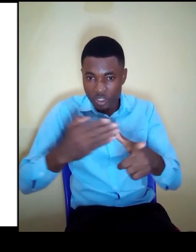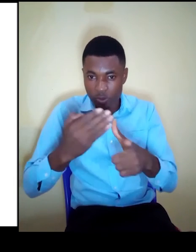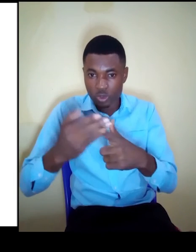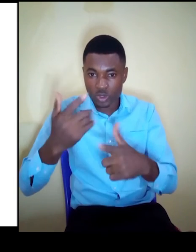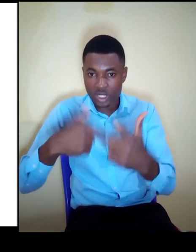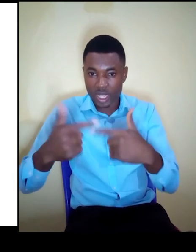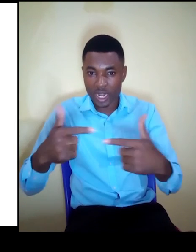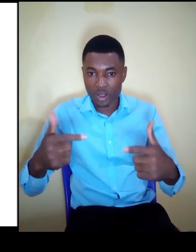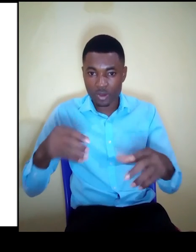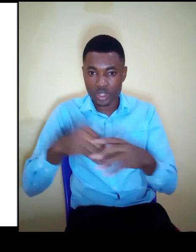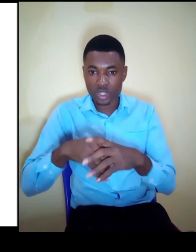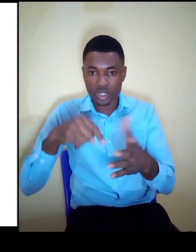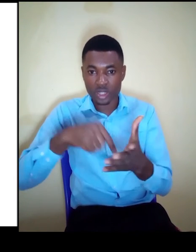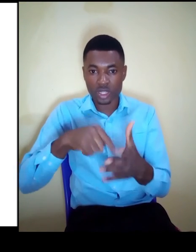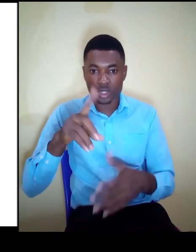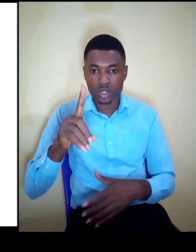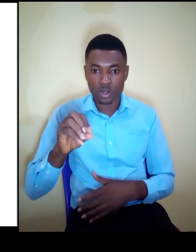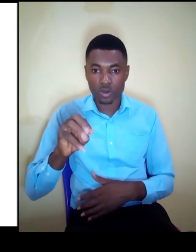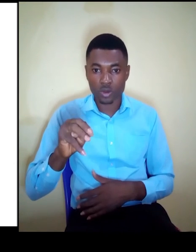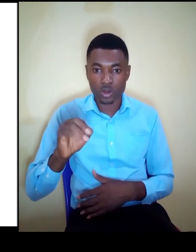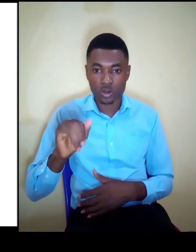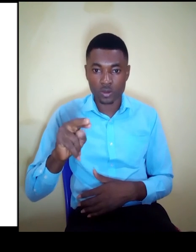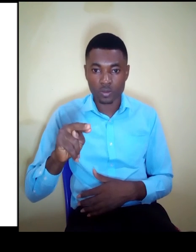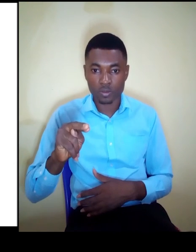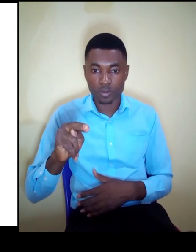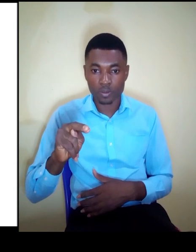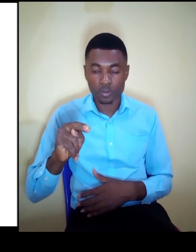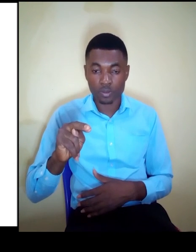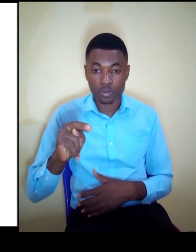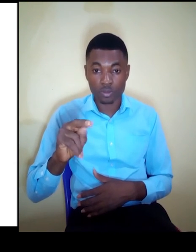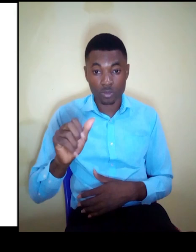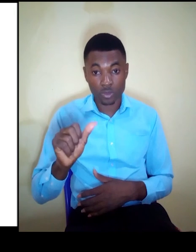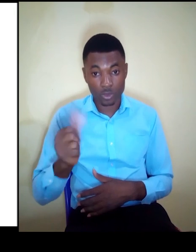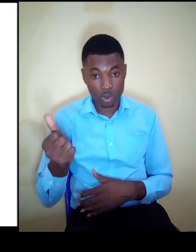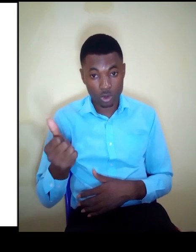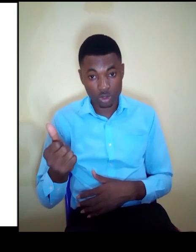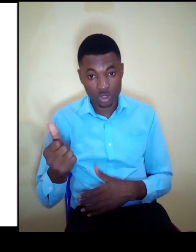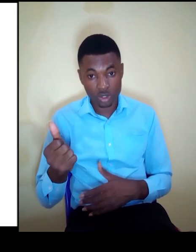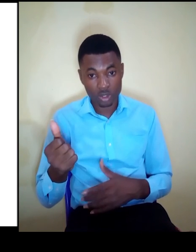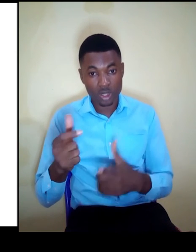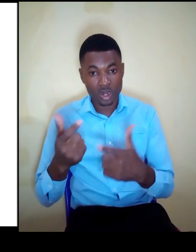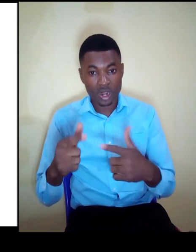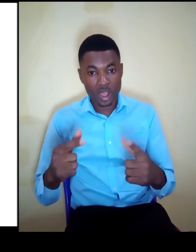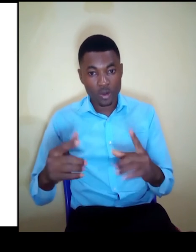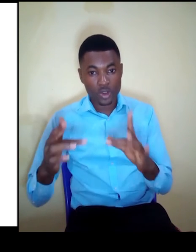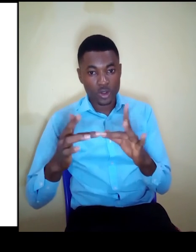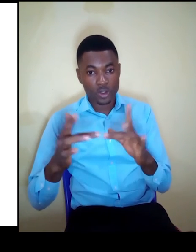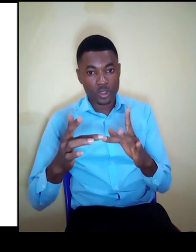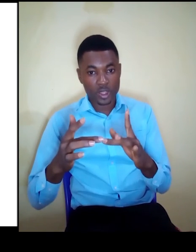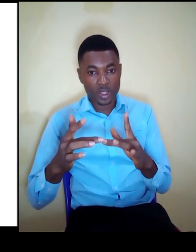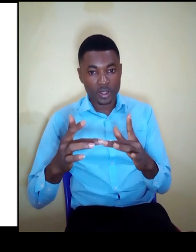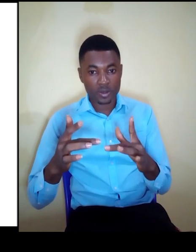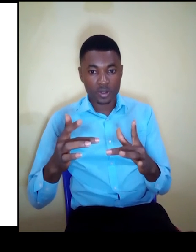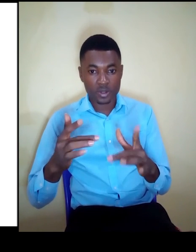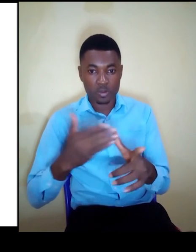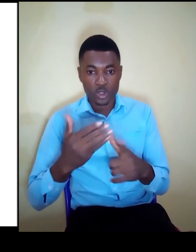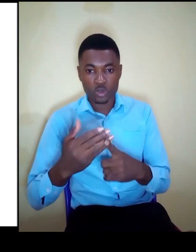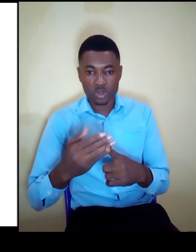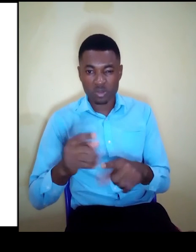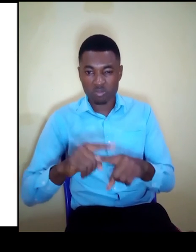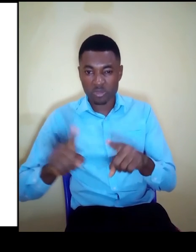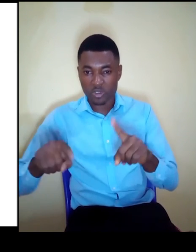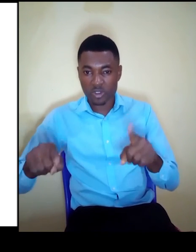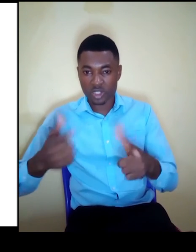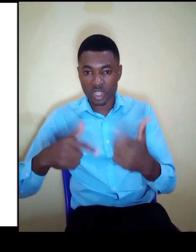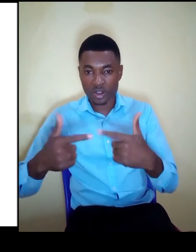domain. On the other hand, language contact between different sign languages may influence the choice of strategies